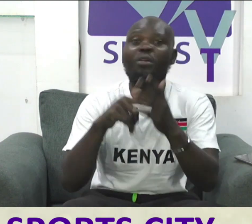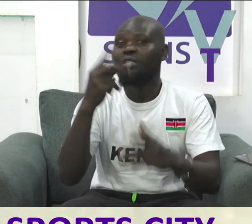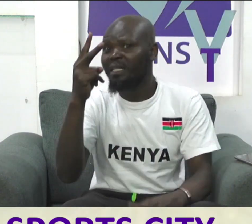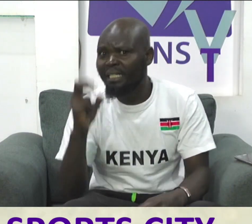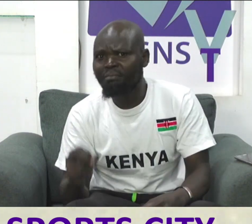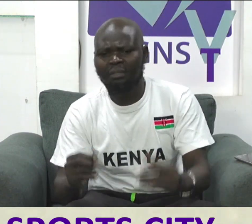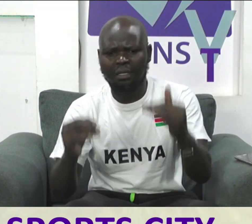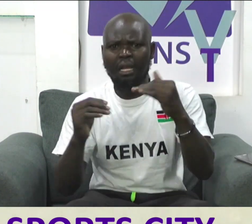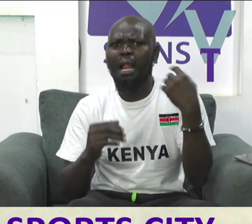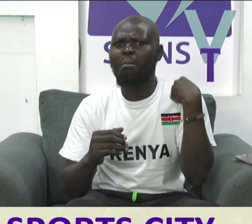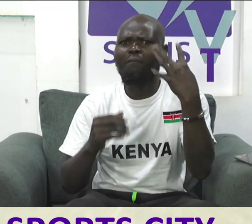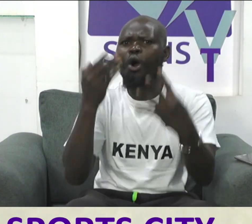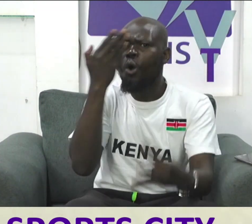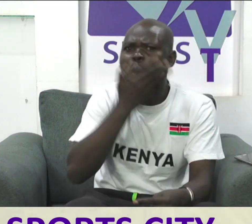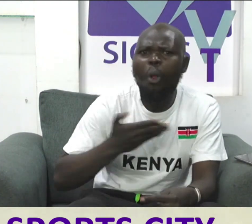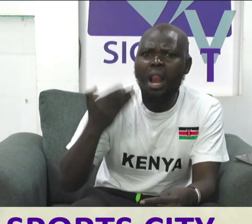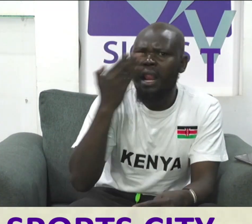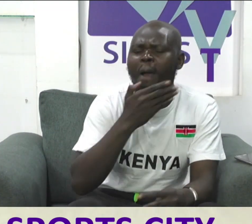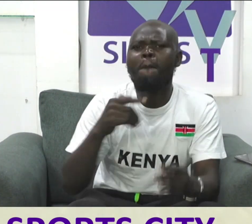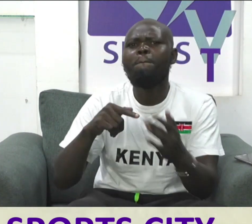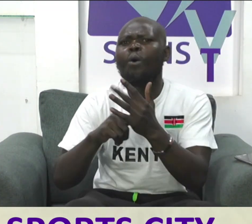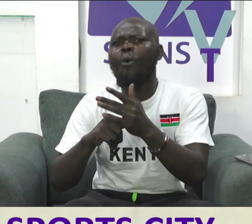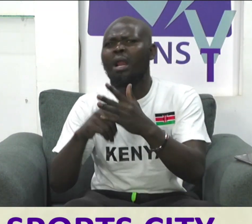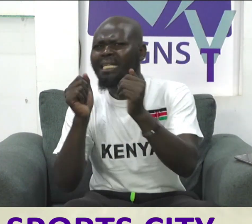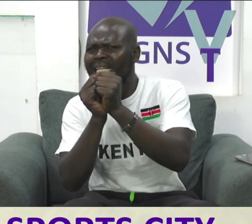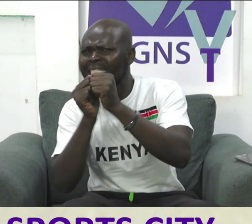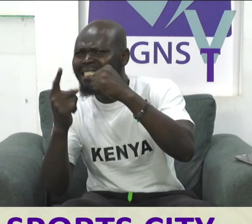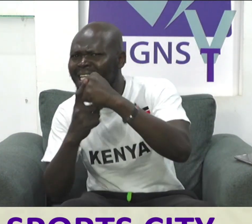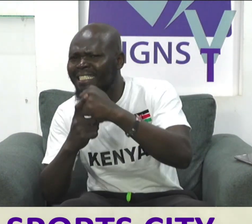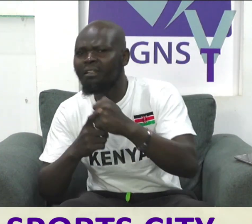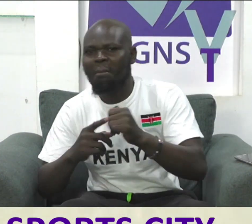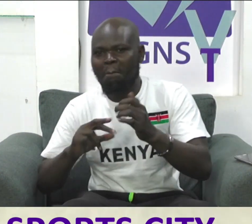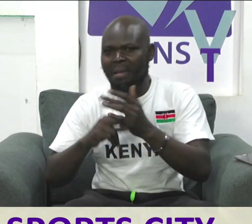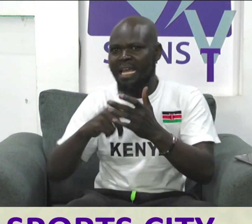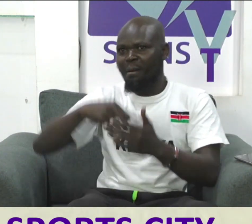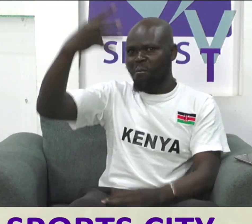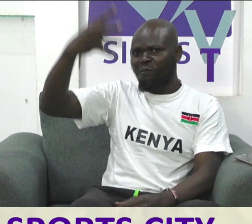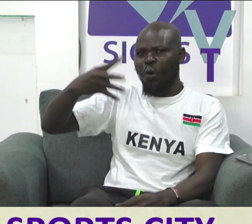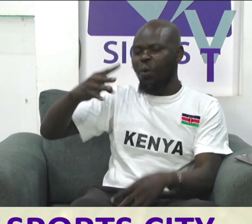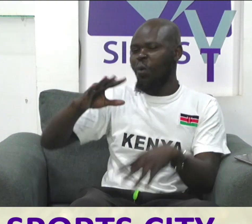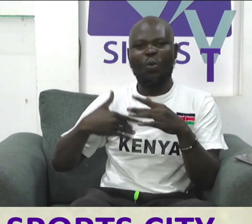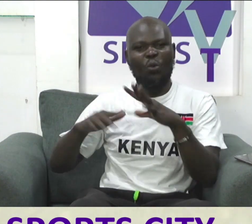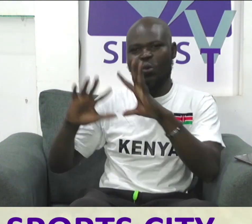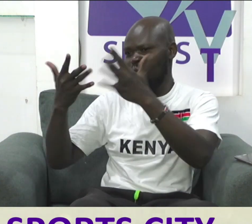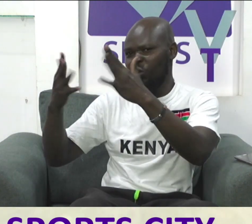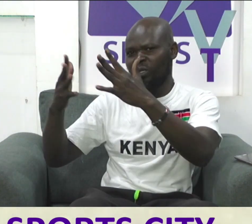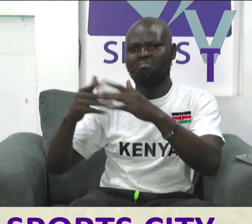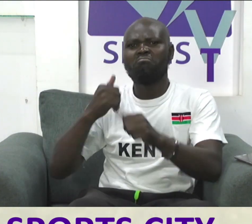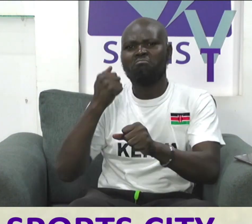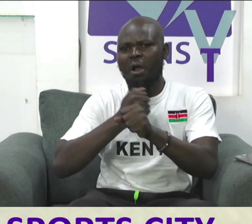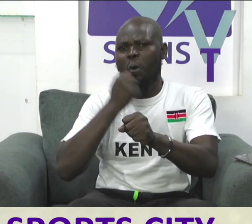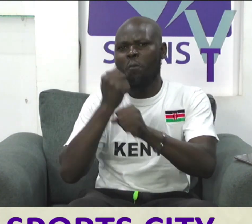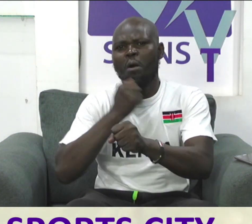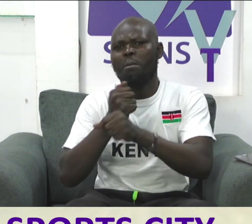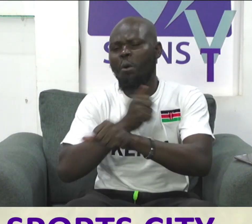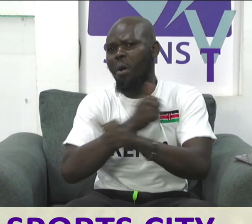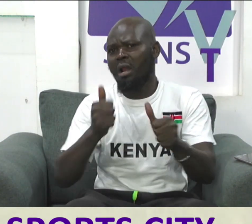21 points, Gor Mahia second with 20 points, Murang'a Seals third with 20 points,